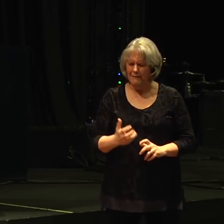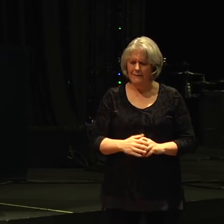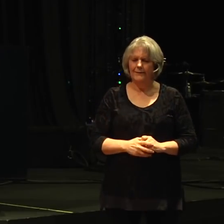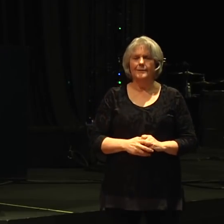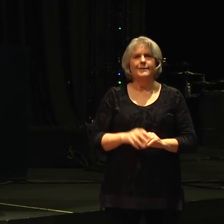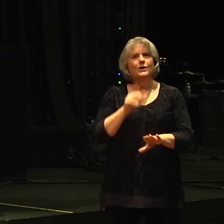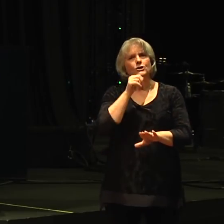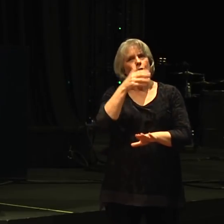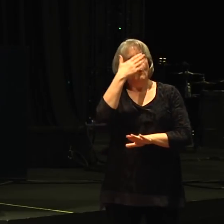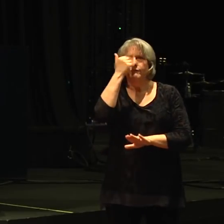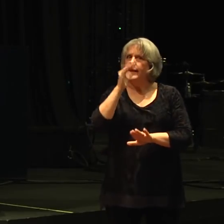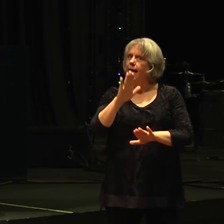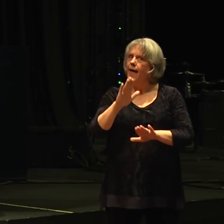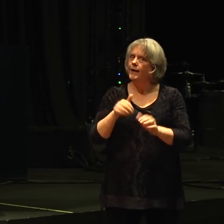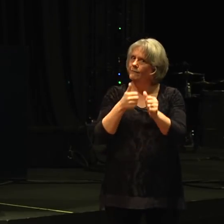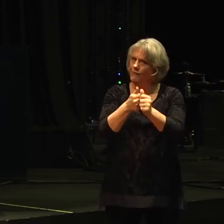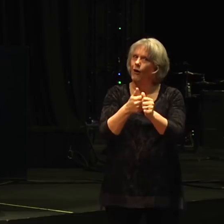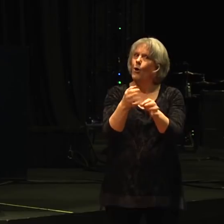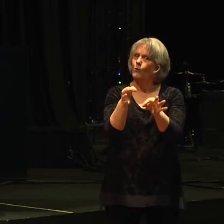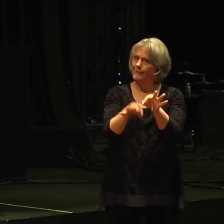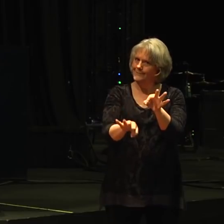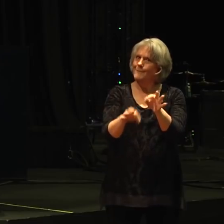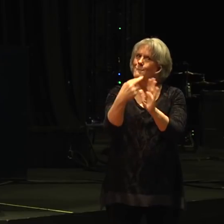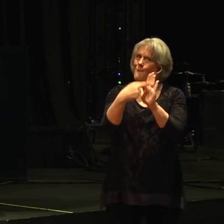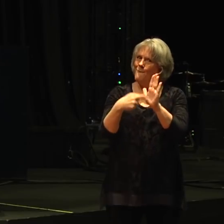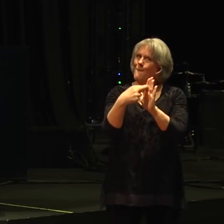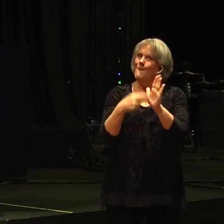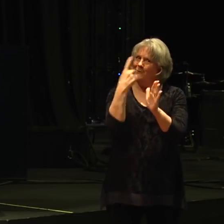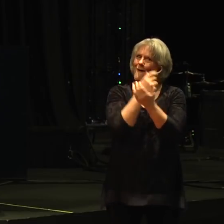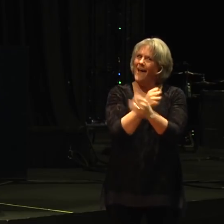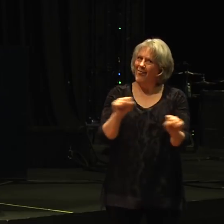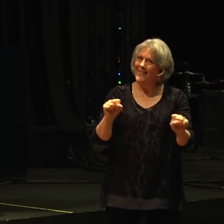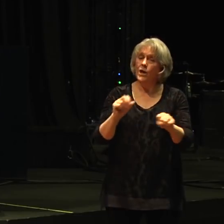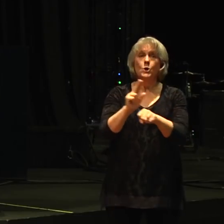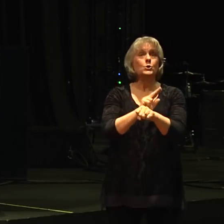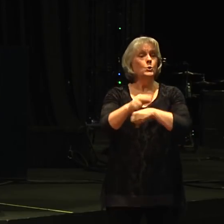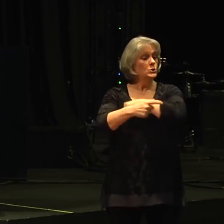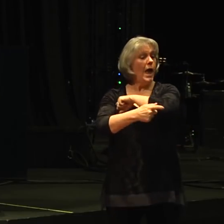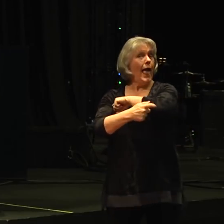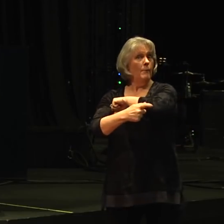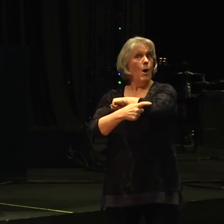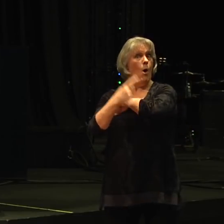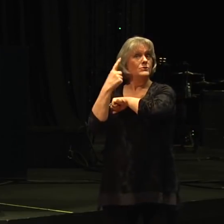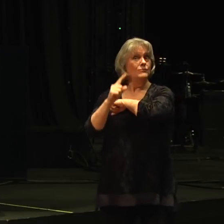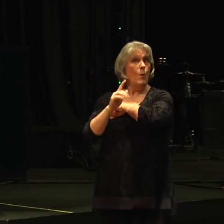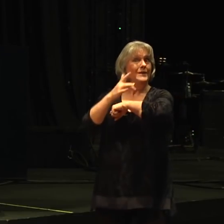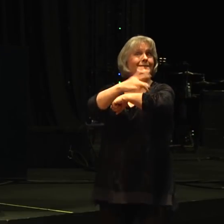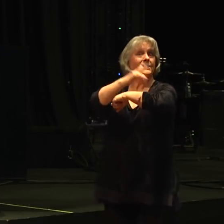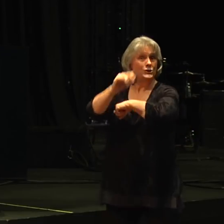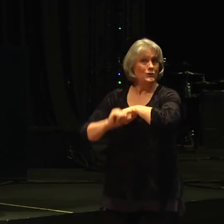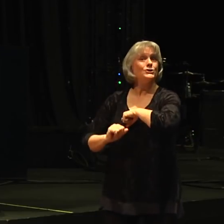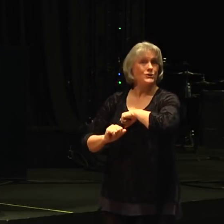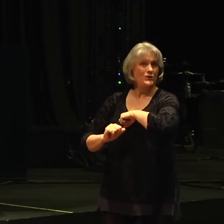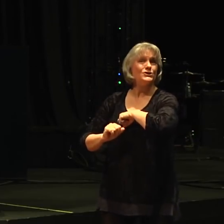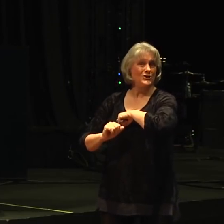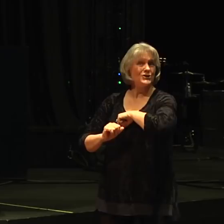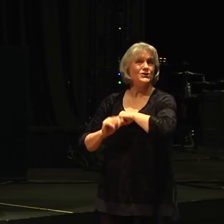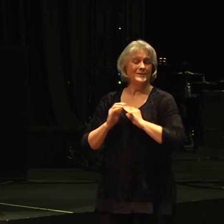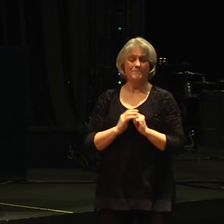Don't forget to follow some simple rules for staying healthy. Use your elbows to high five and connect with others.